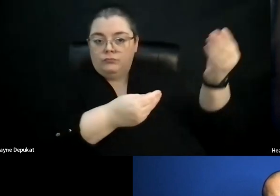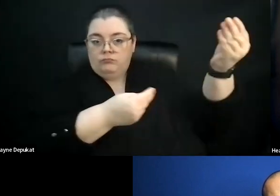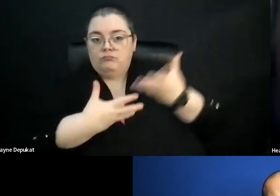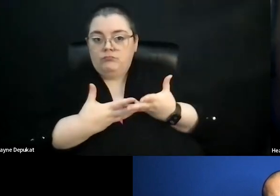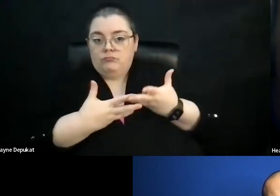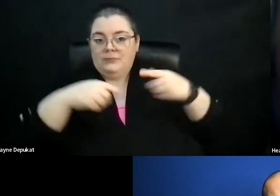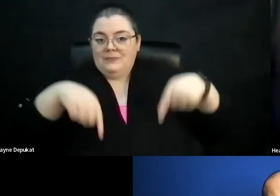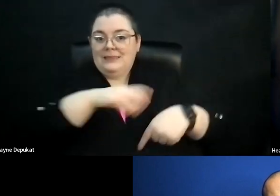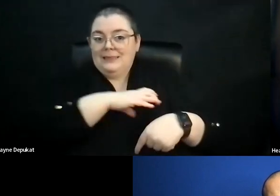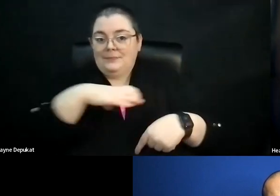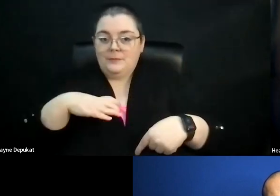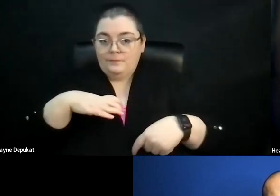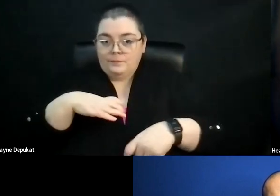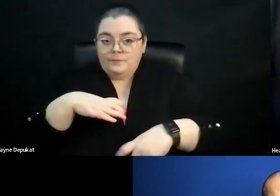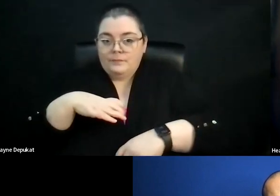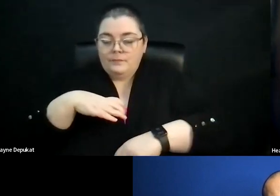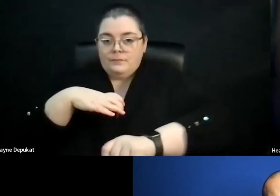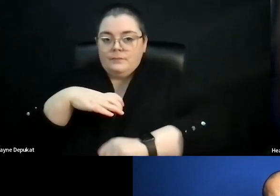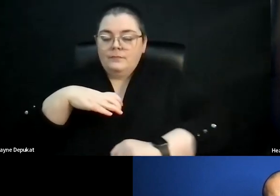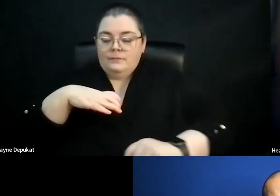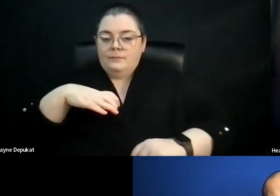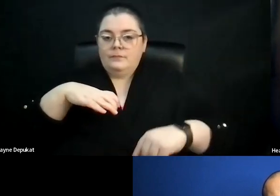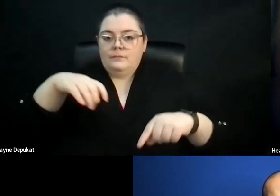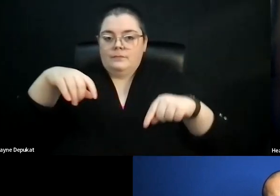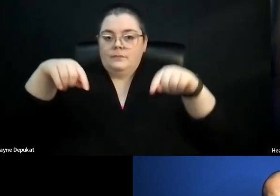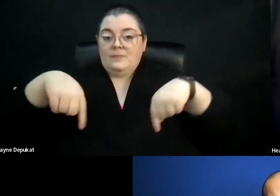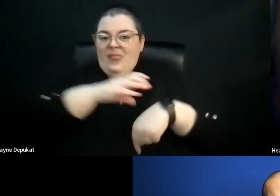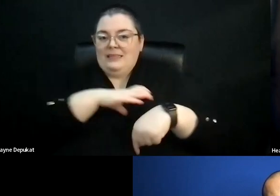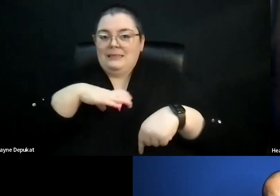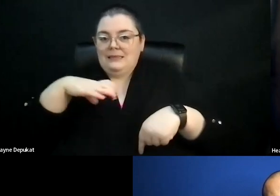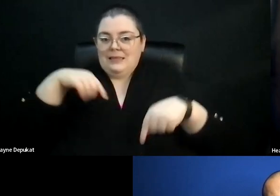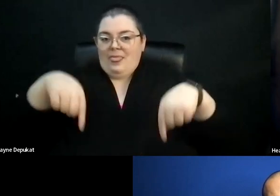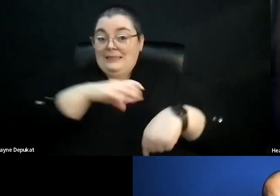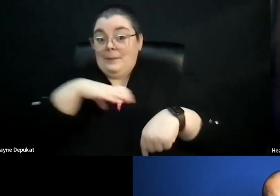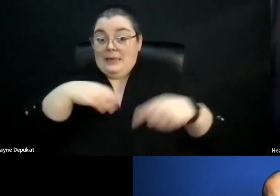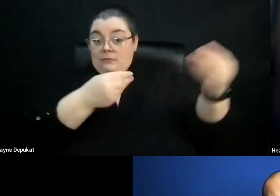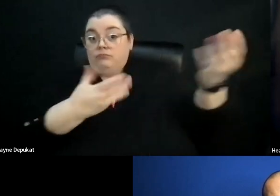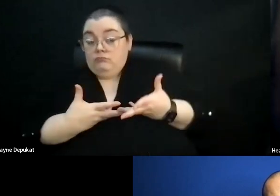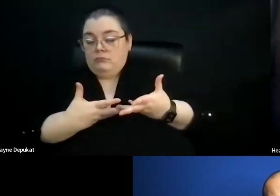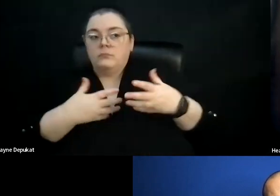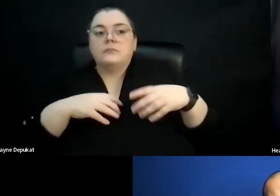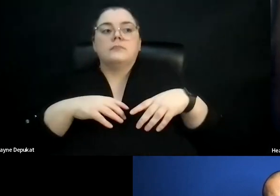so what I've received from the executive director in terms of this committee